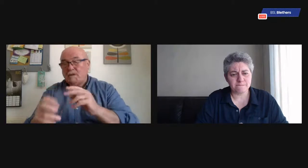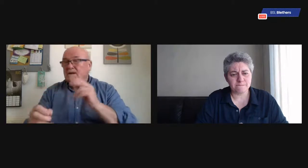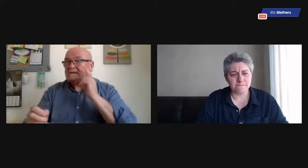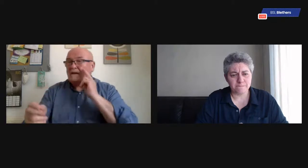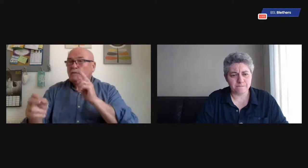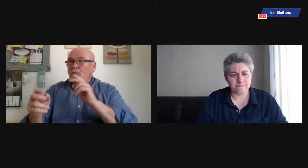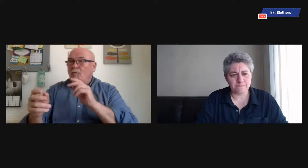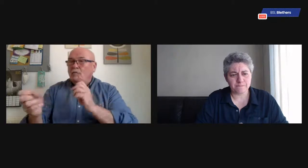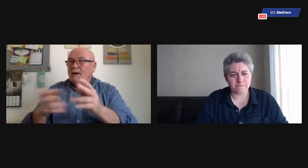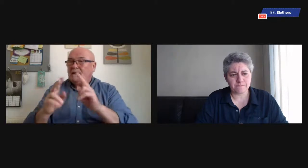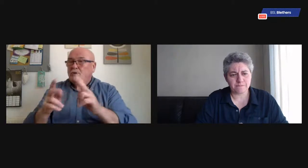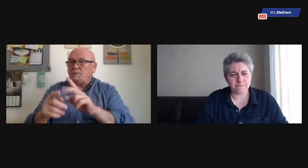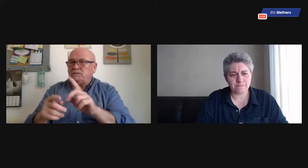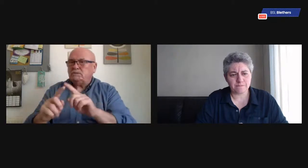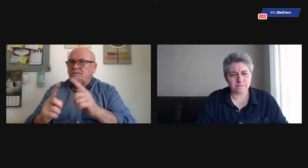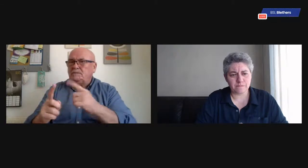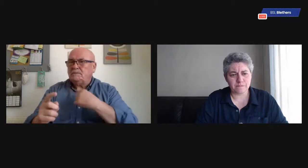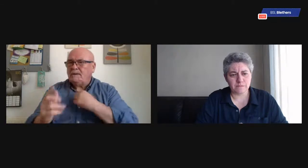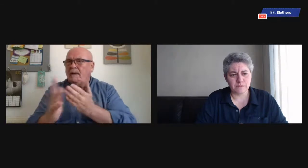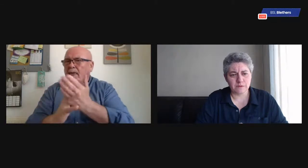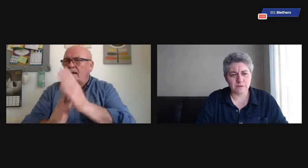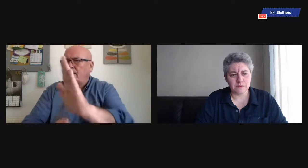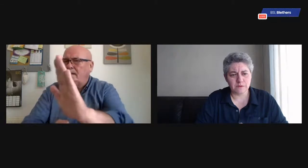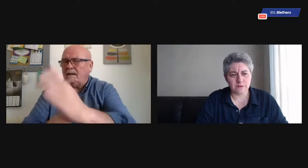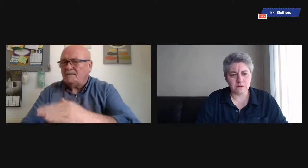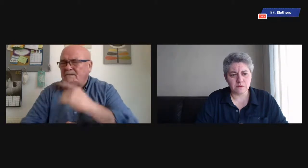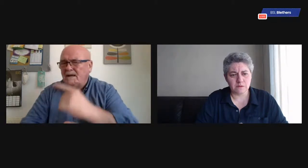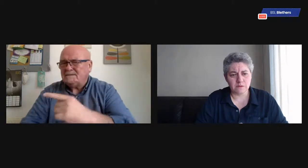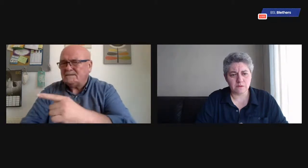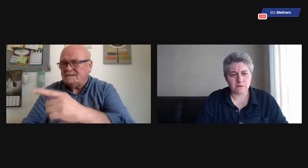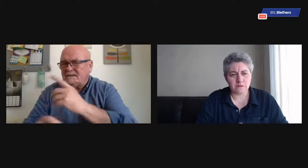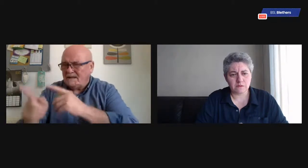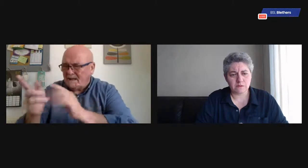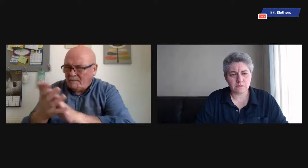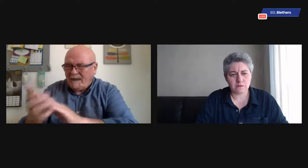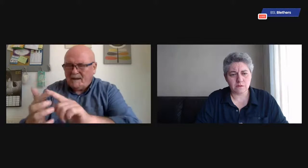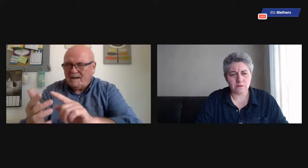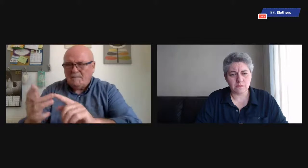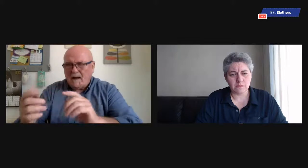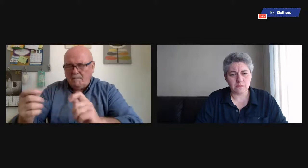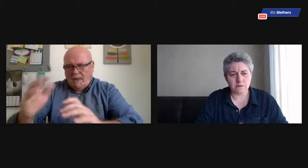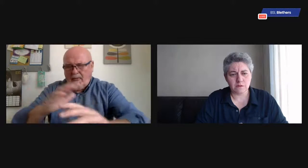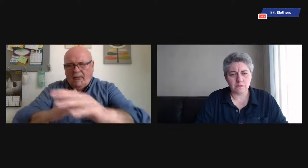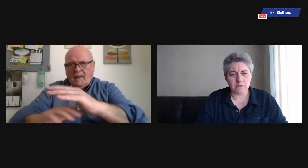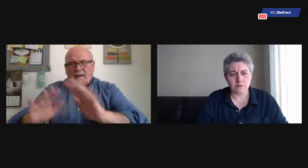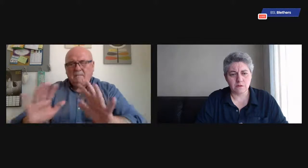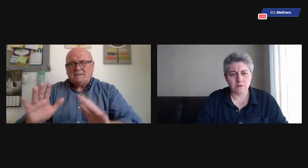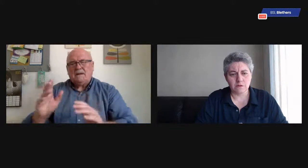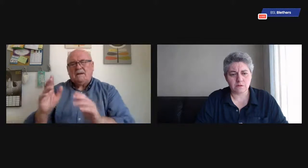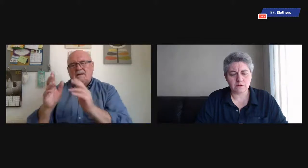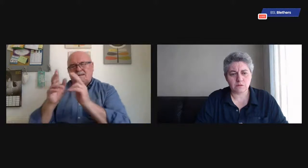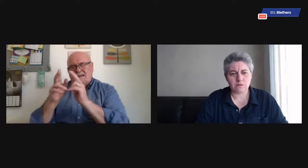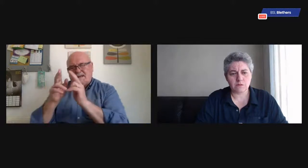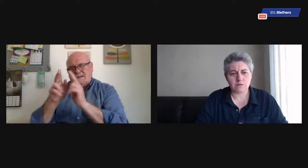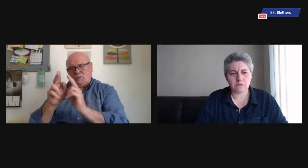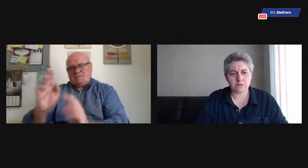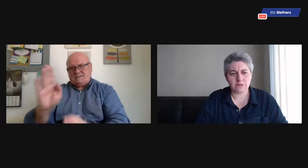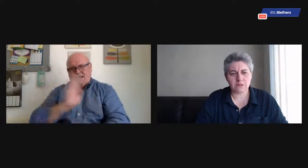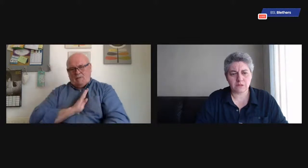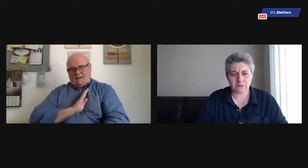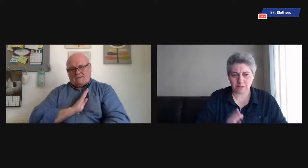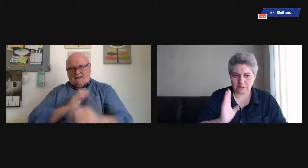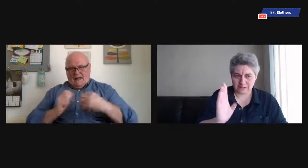the function's redundant, it's just the function is being placed somewhere else. So for example,